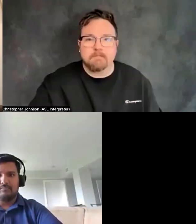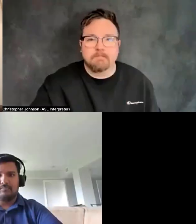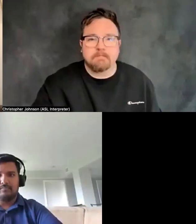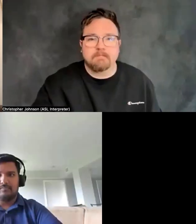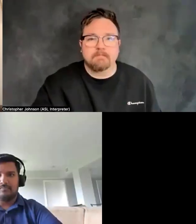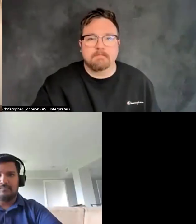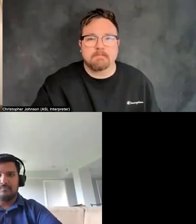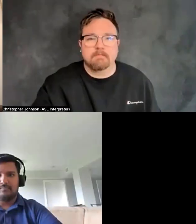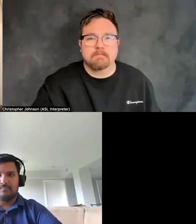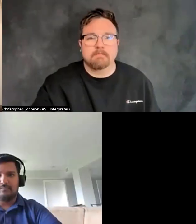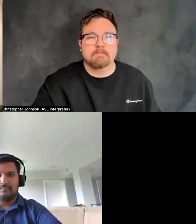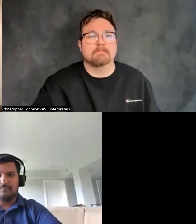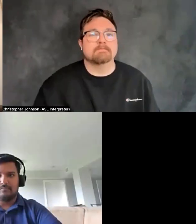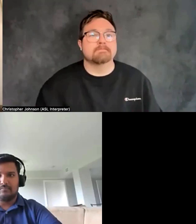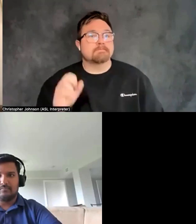All right, here we go.